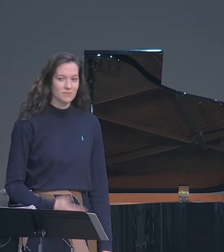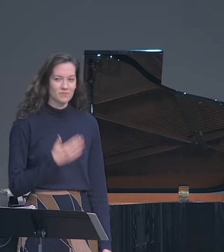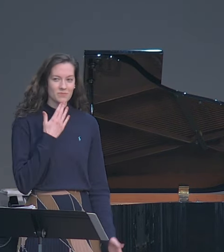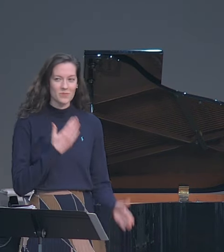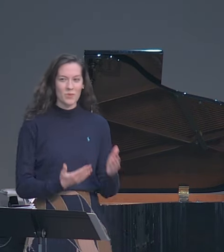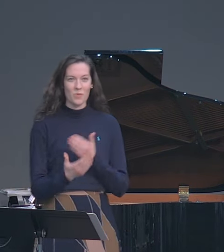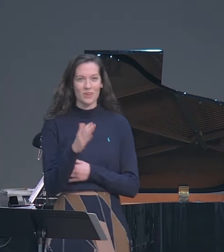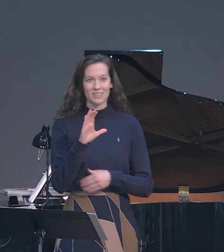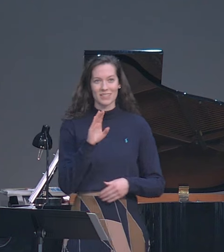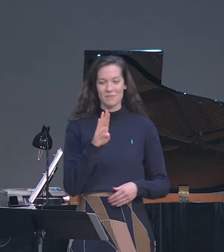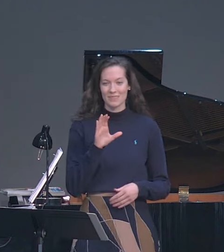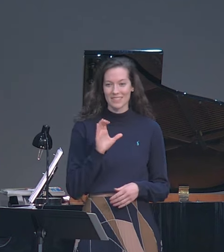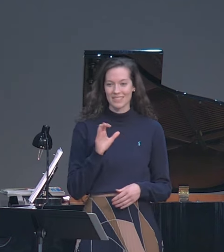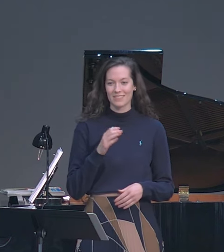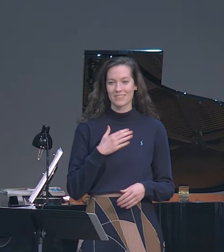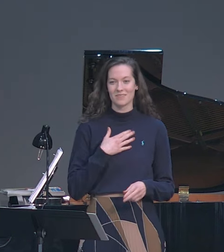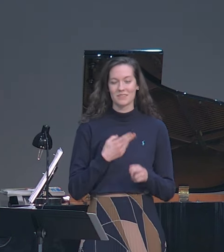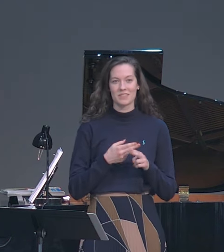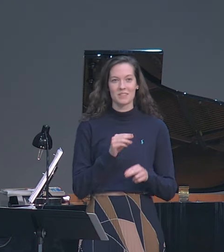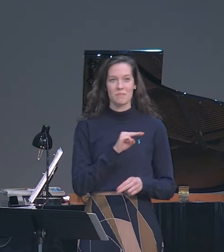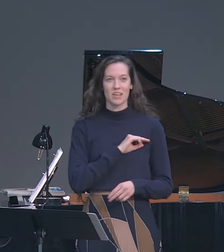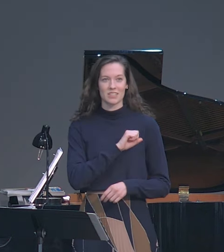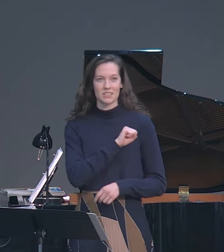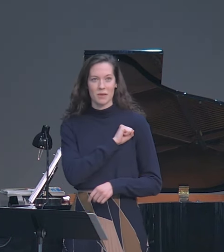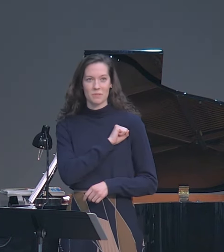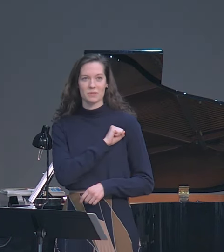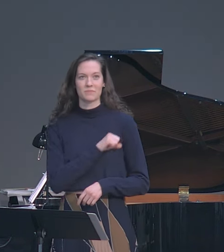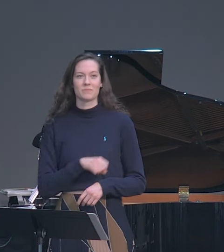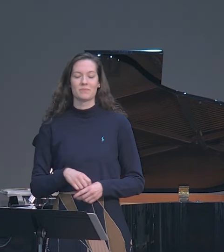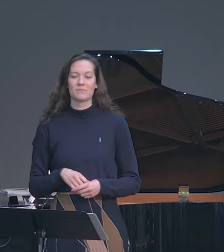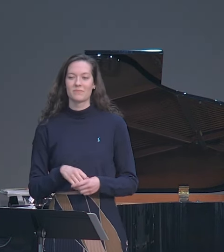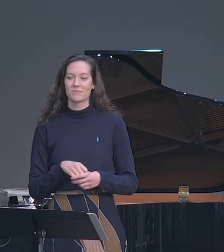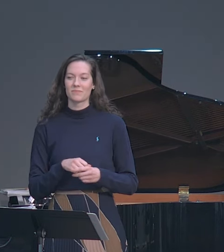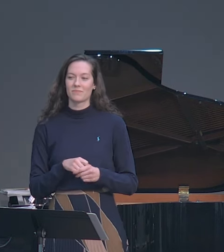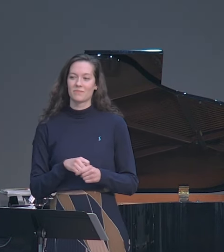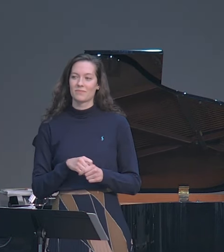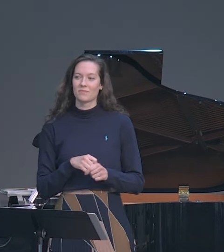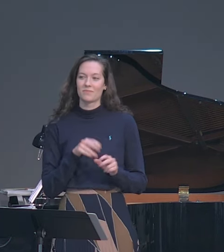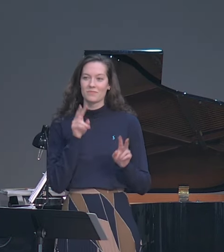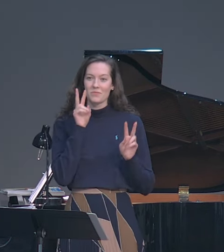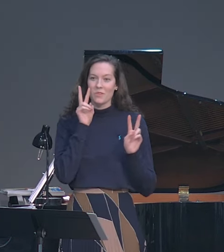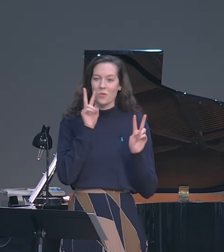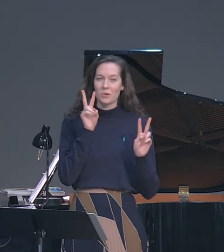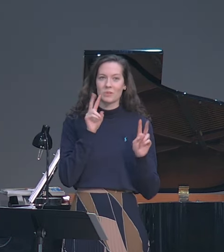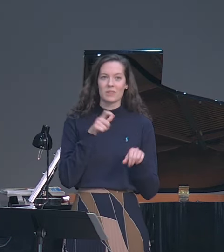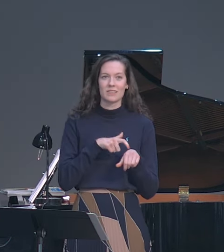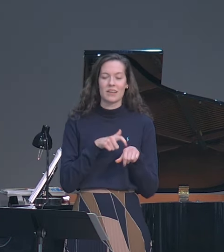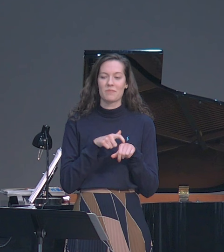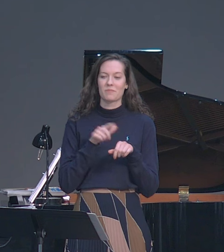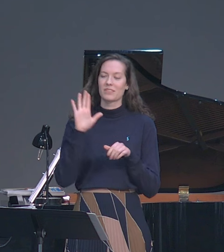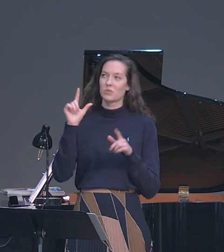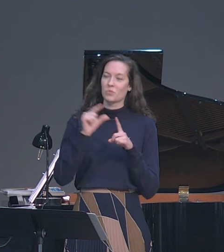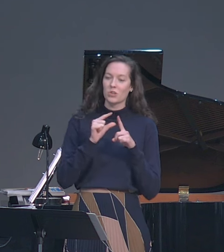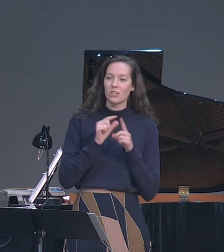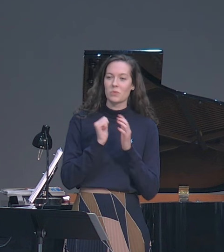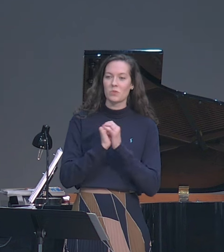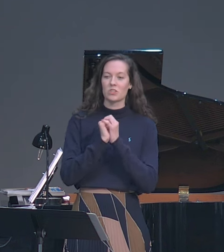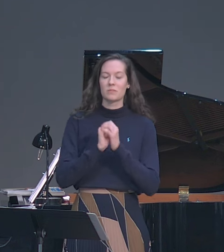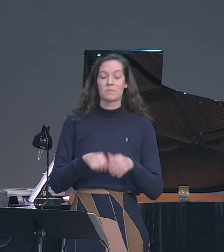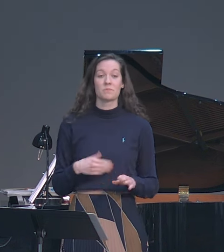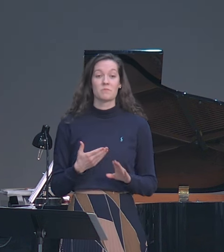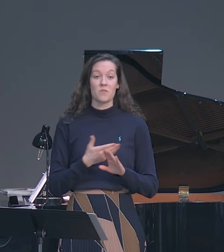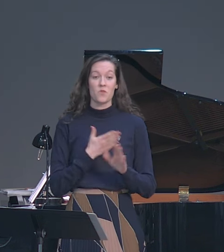morning, Countryside. I'm Mike Summers. I'm looking forward to our time in the Word and in worship this morning. Before our service